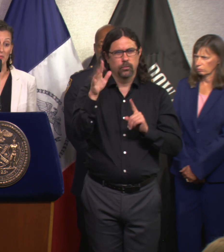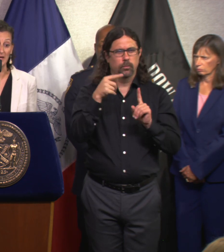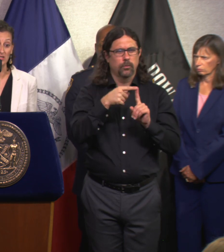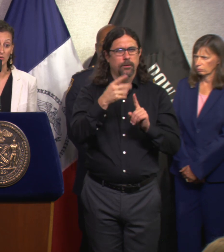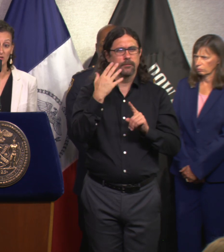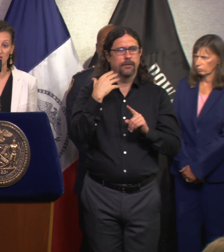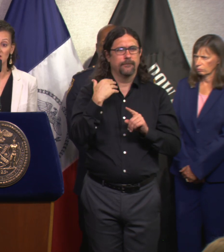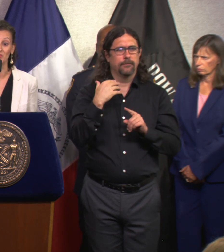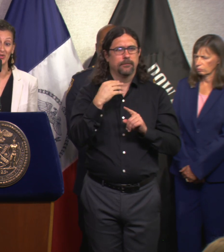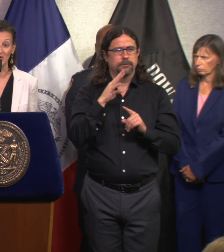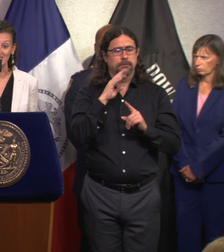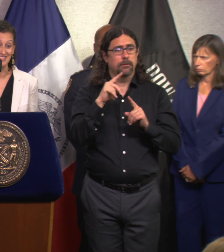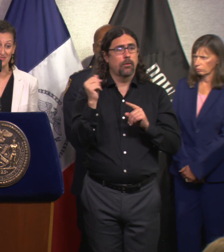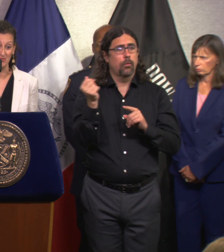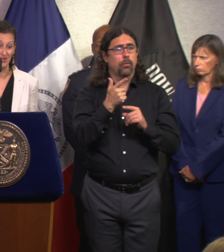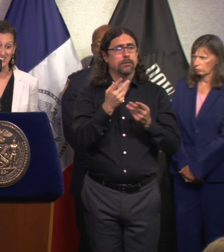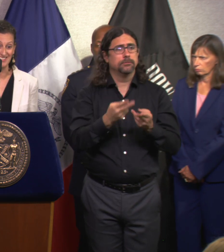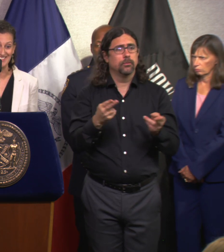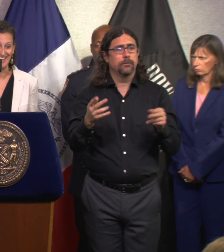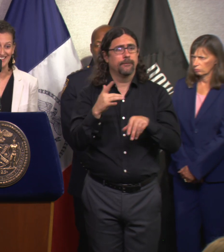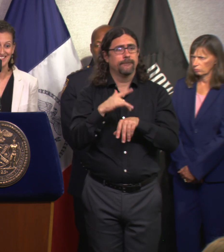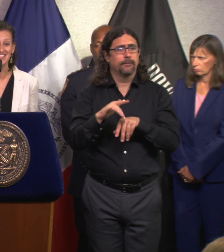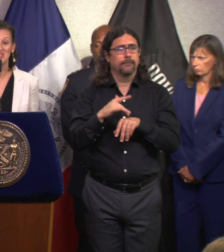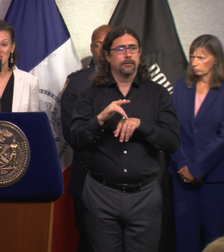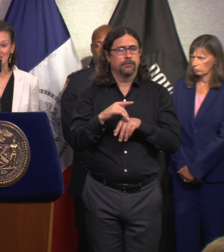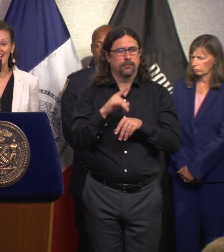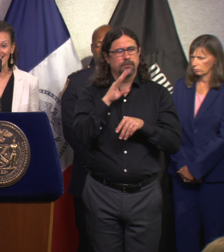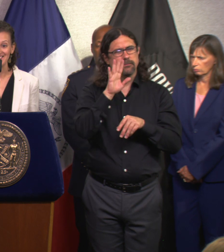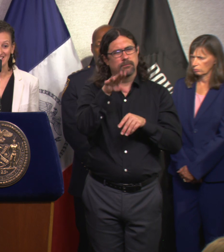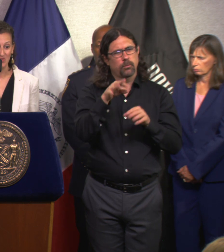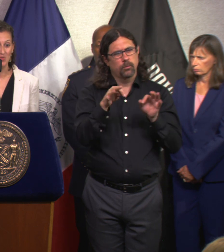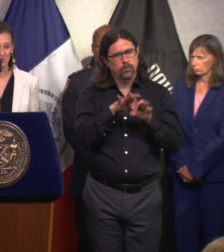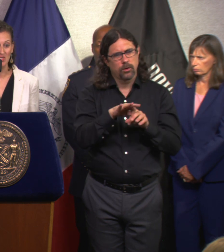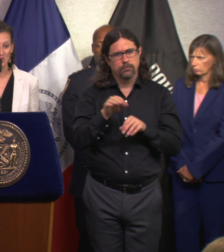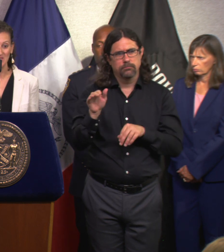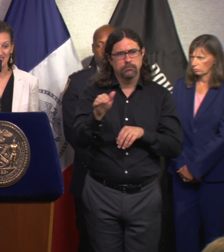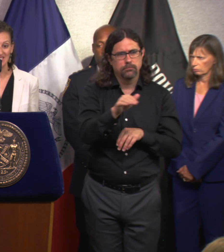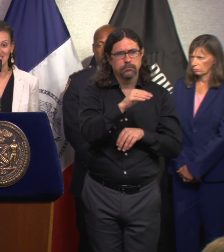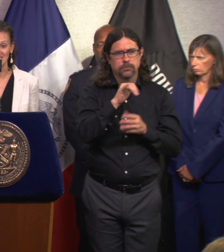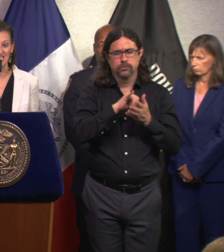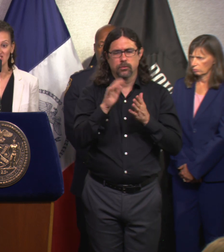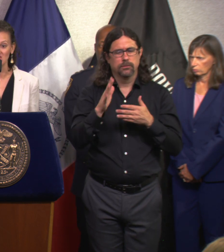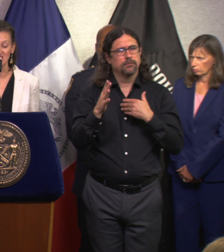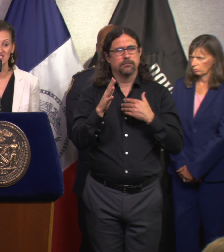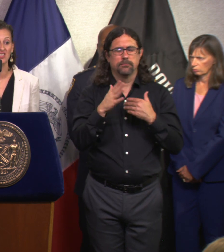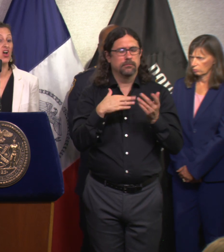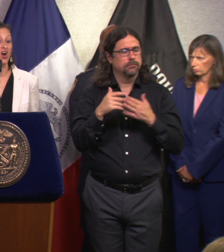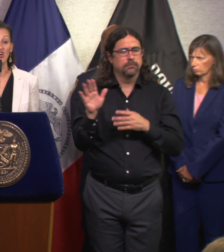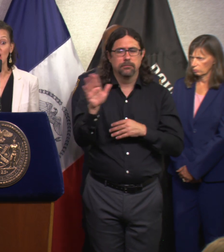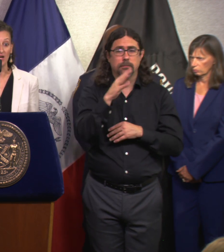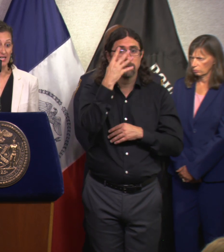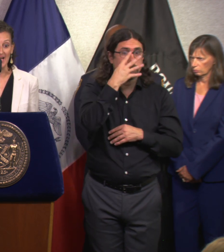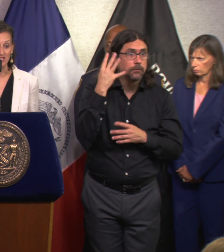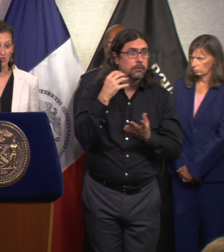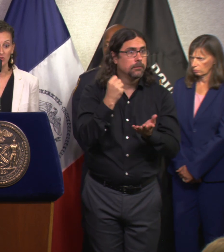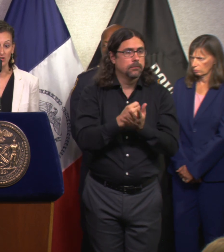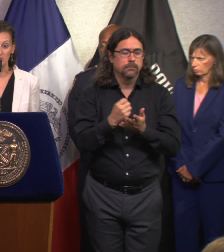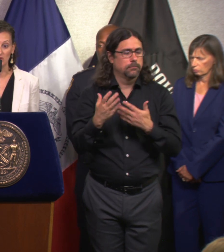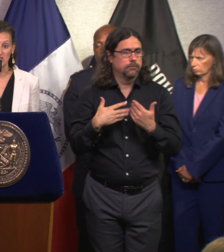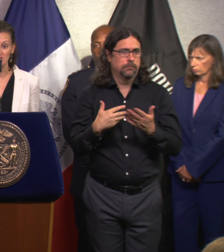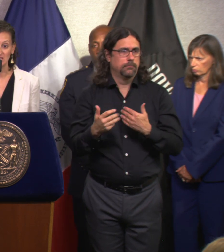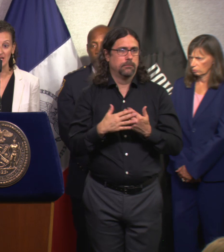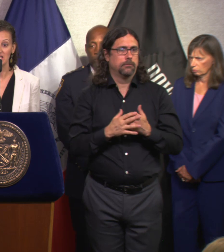important to remind New Yorkers that regardless of immigration status, you can access those resources. City agencies are not going to ask you